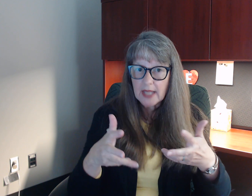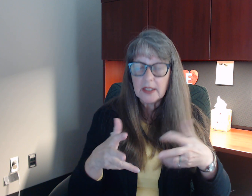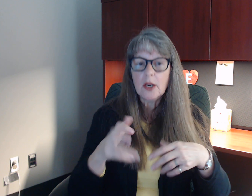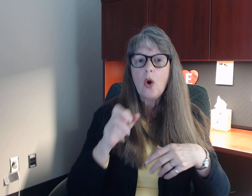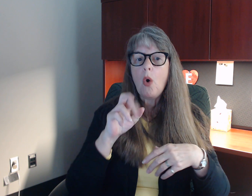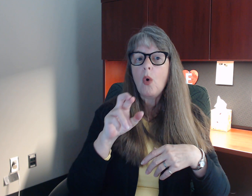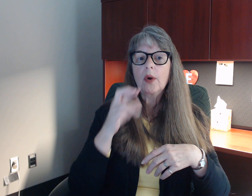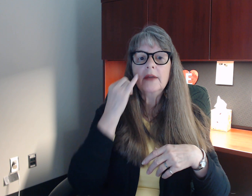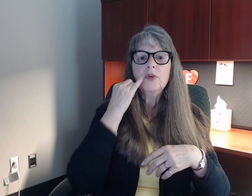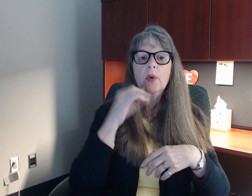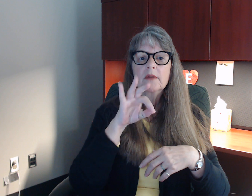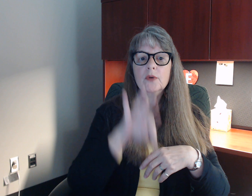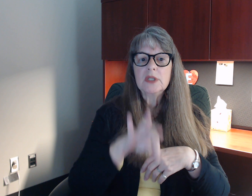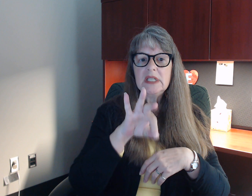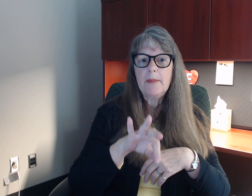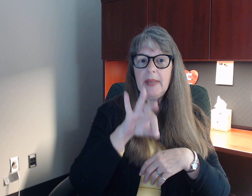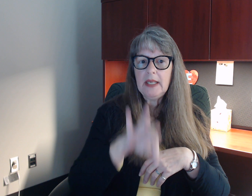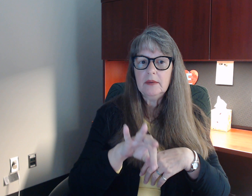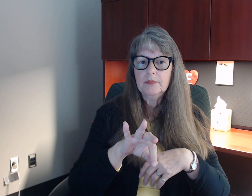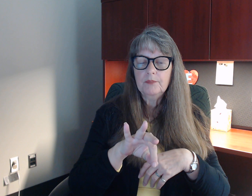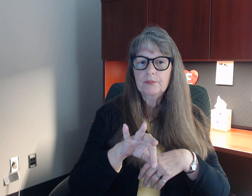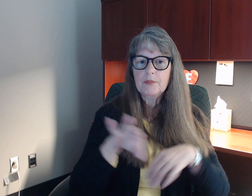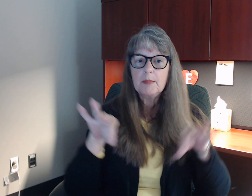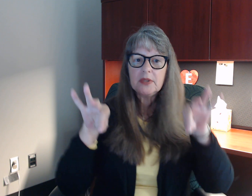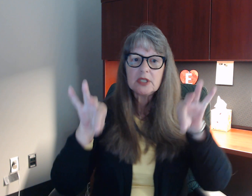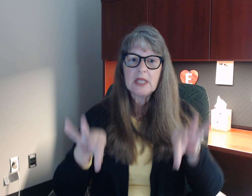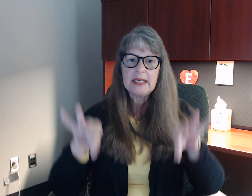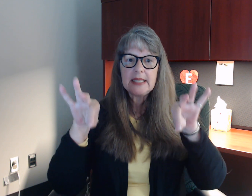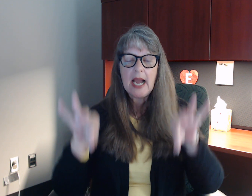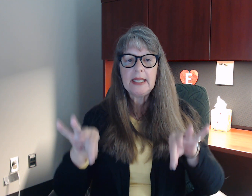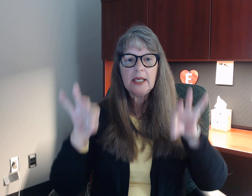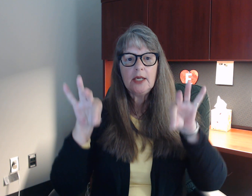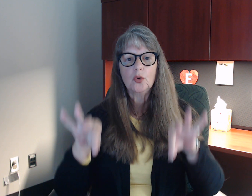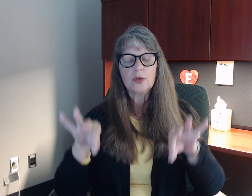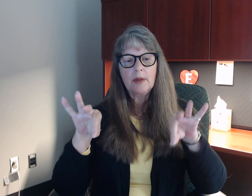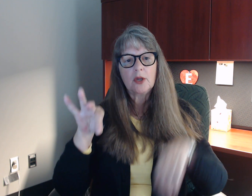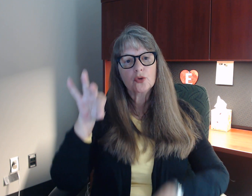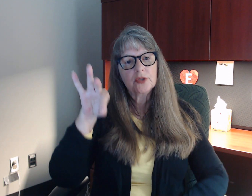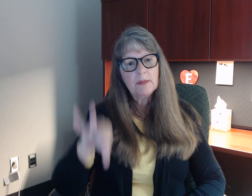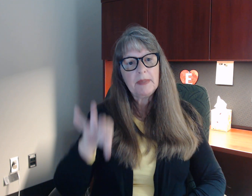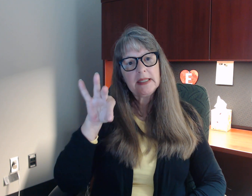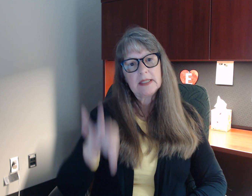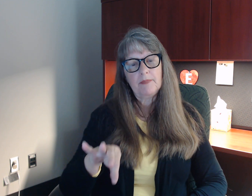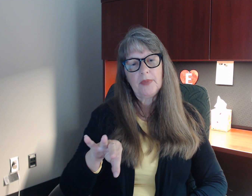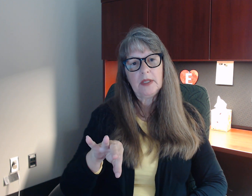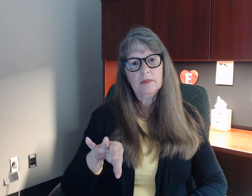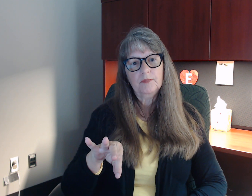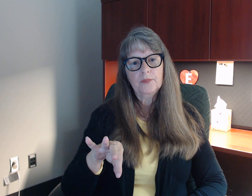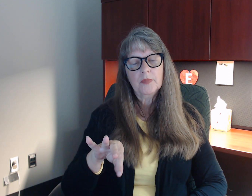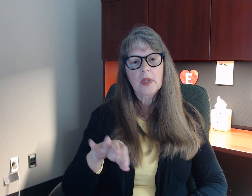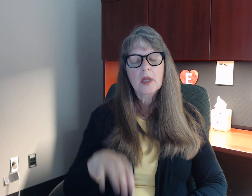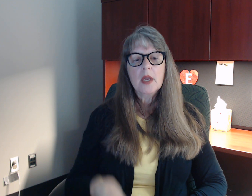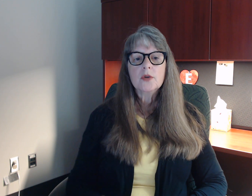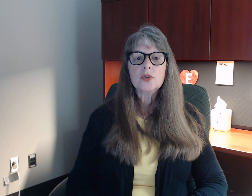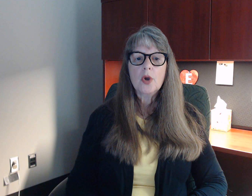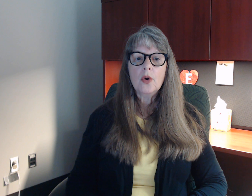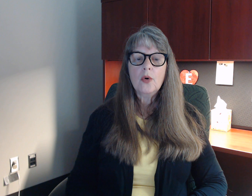salad, or if you want it for dipping. Remember, this is like dyeing or because you're dipping something.